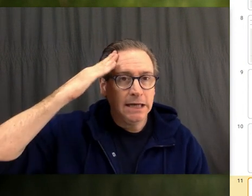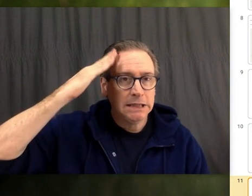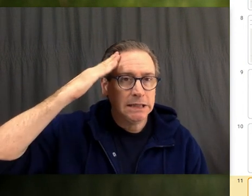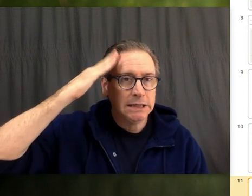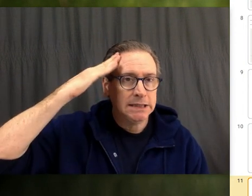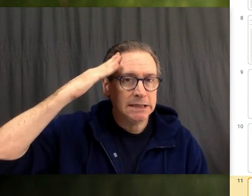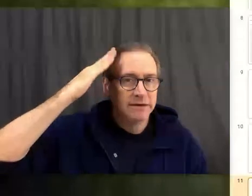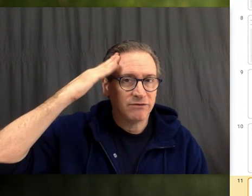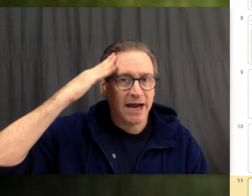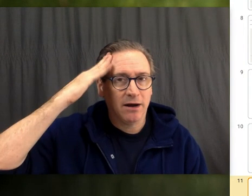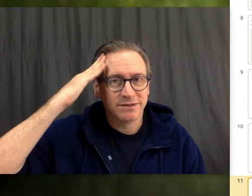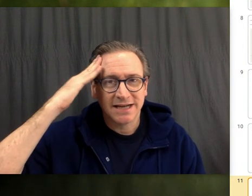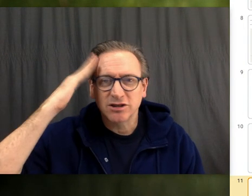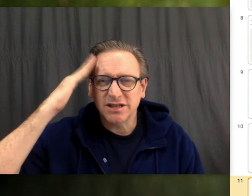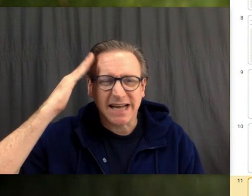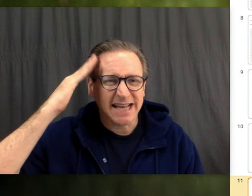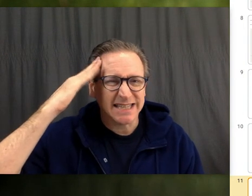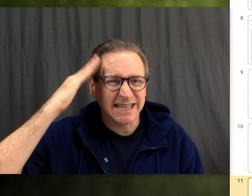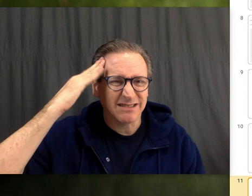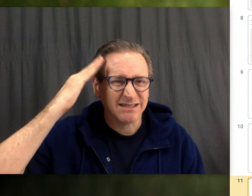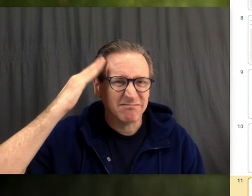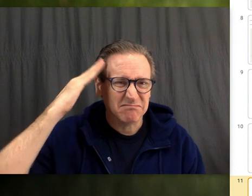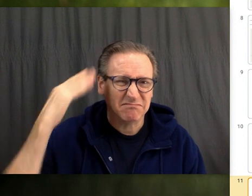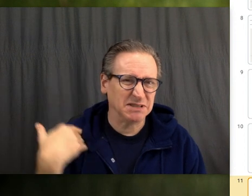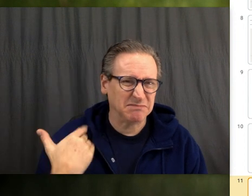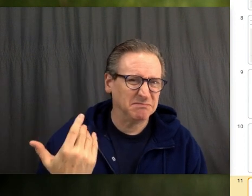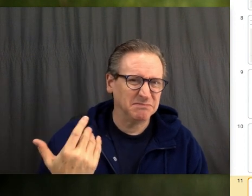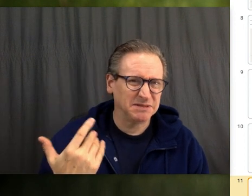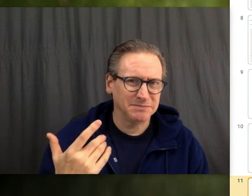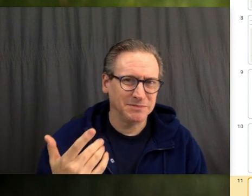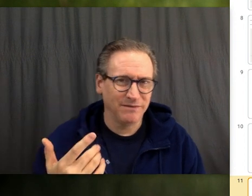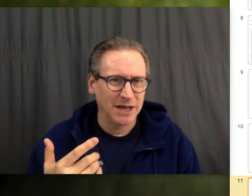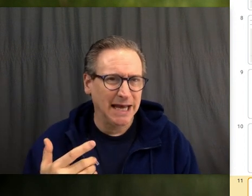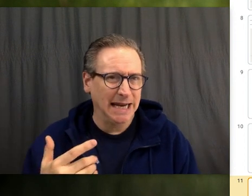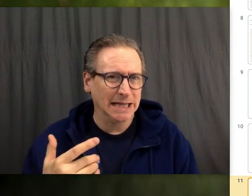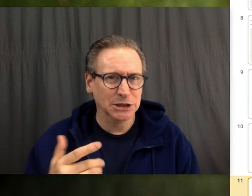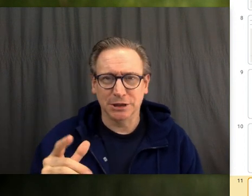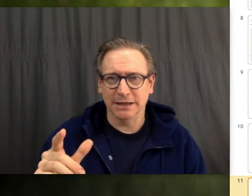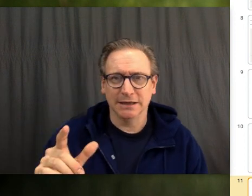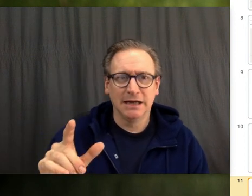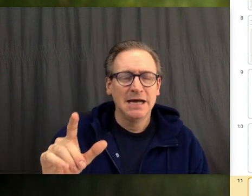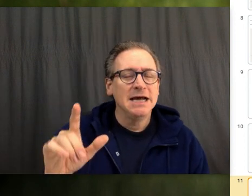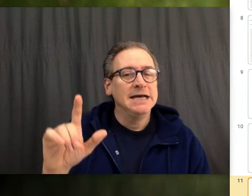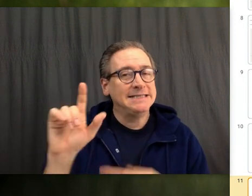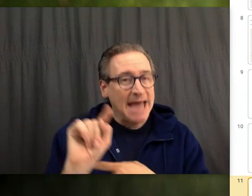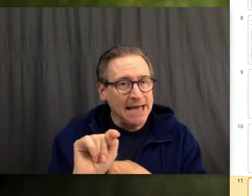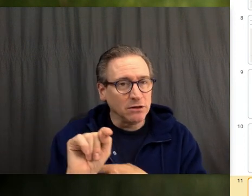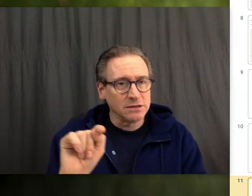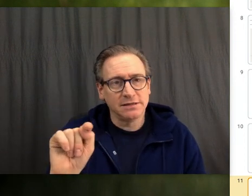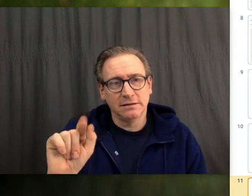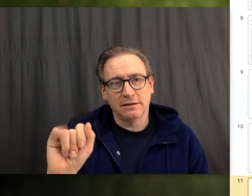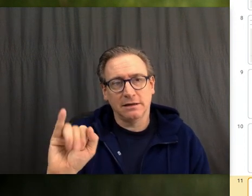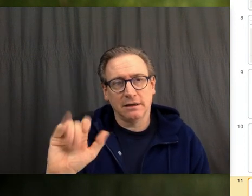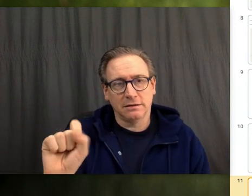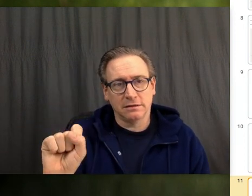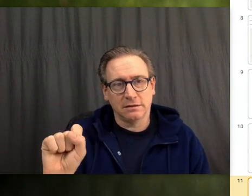Head for head. I should say heads and tails. It's an English thing.